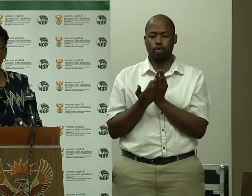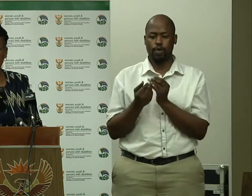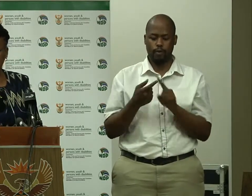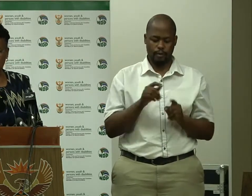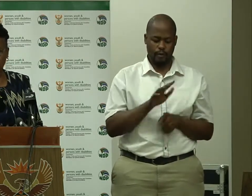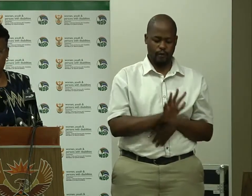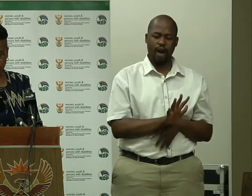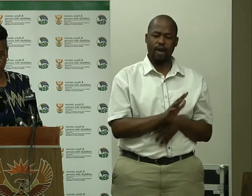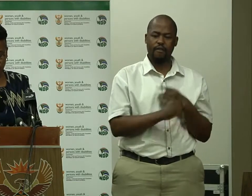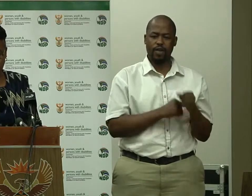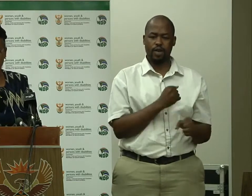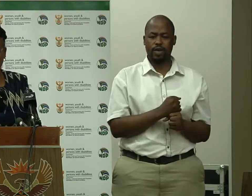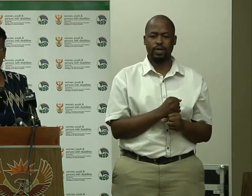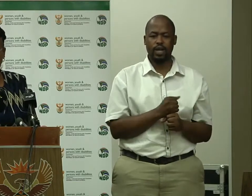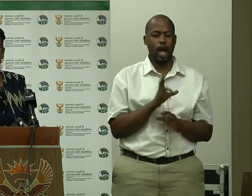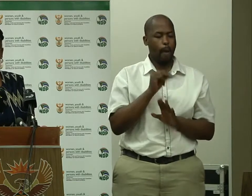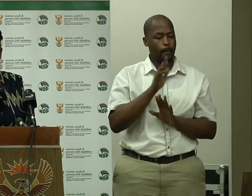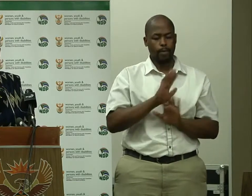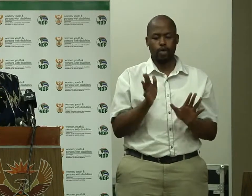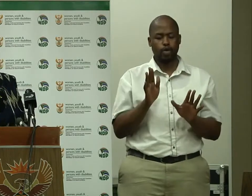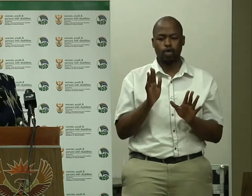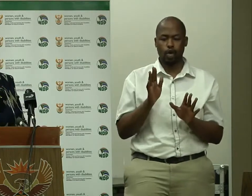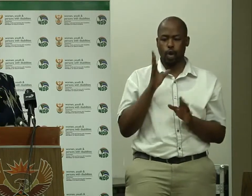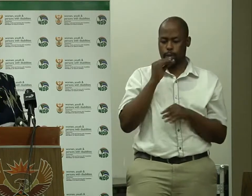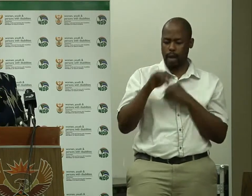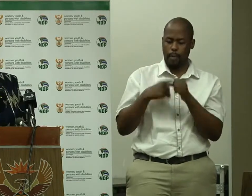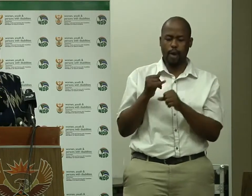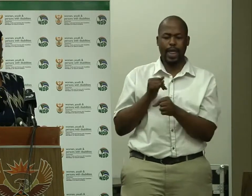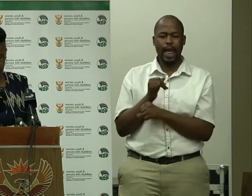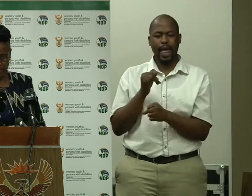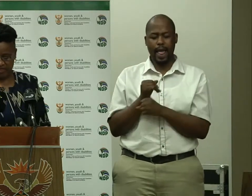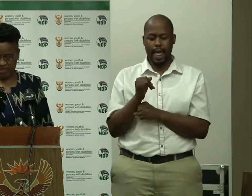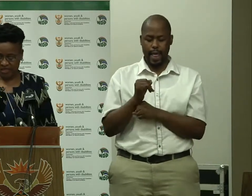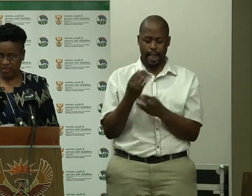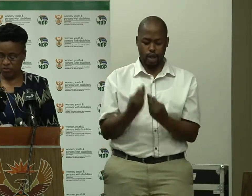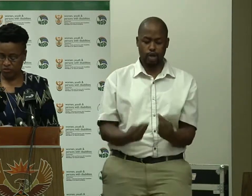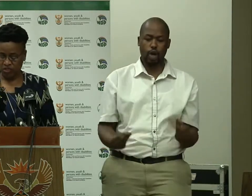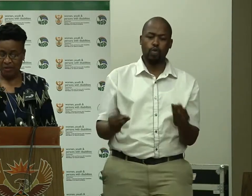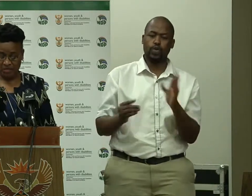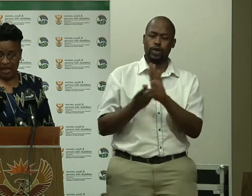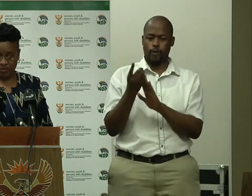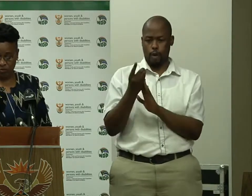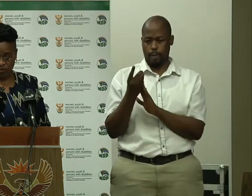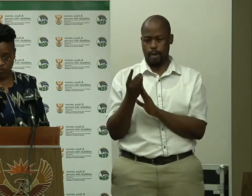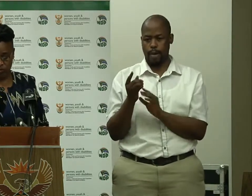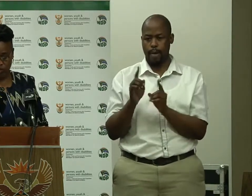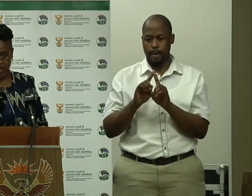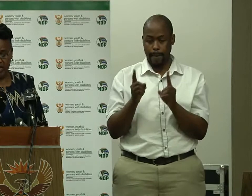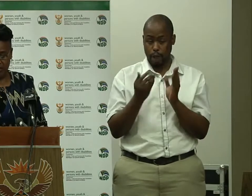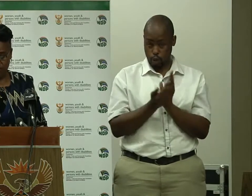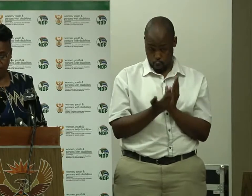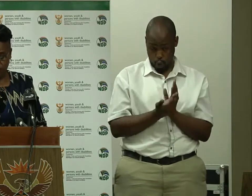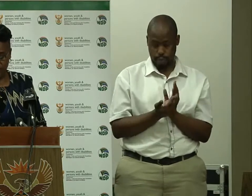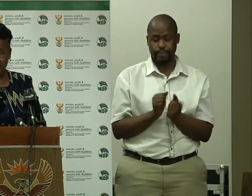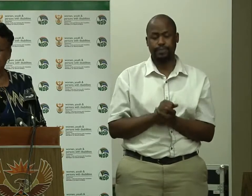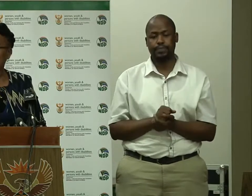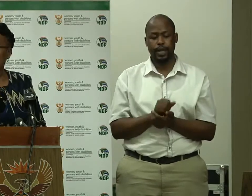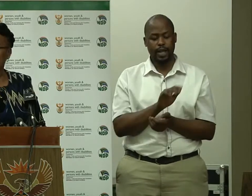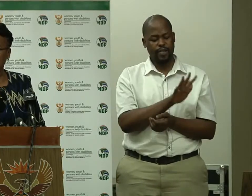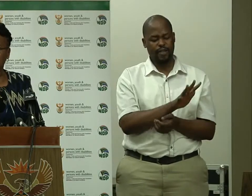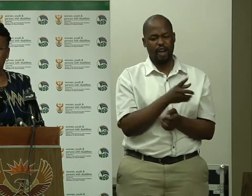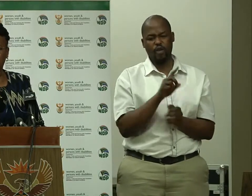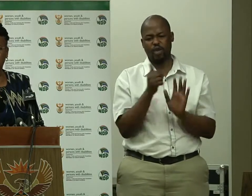5. I'm not even talking about early childhood development institutions, but actual school at 5 or